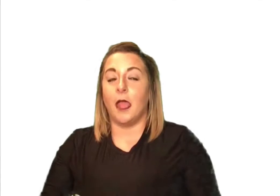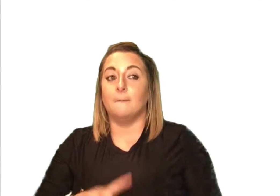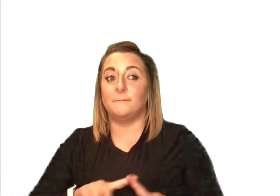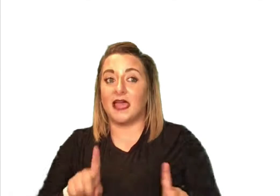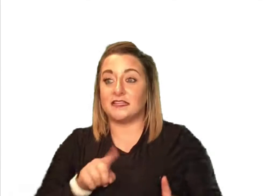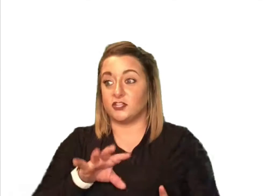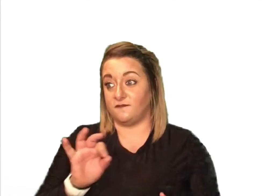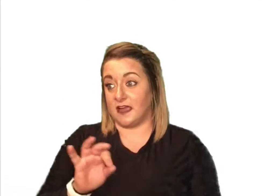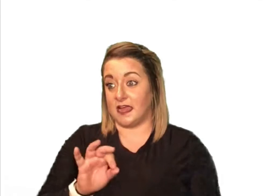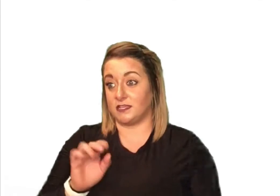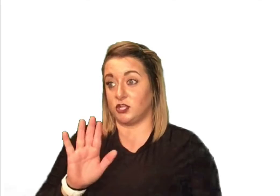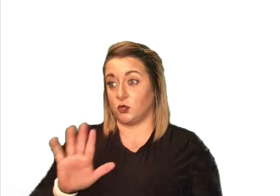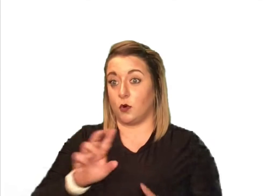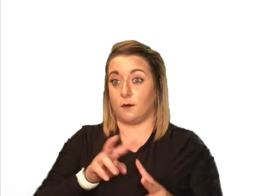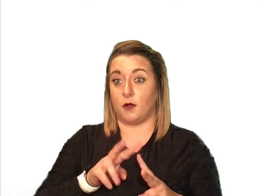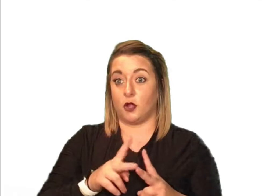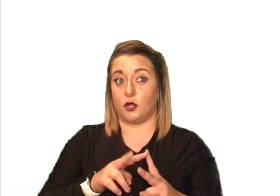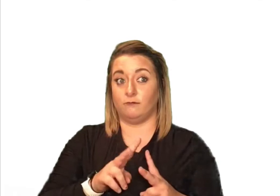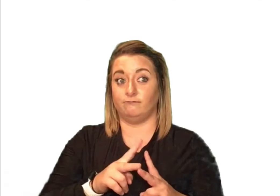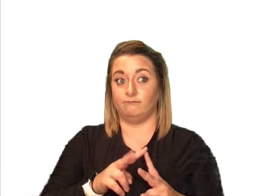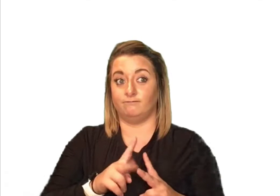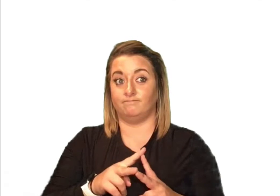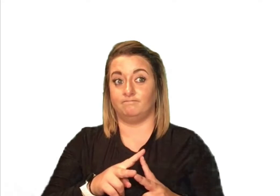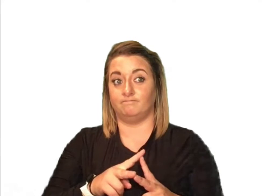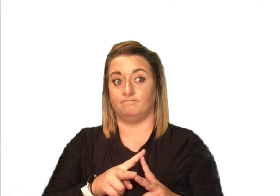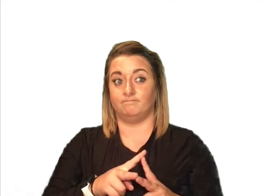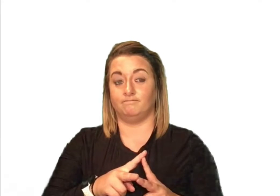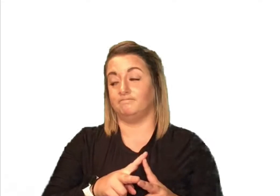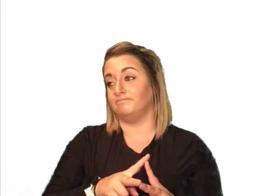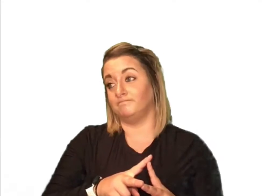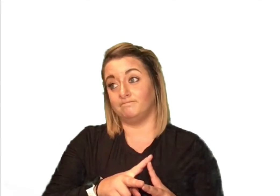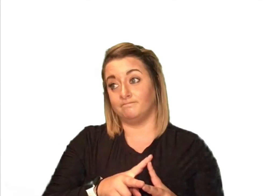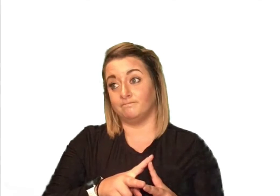Yeah. But did you find your partner?